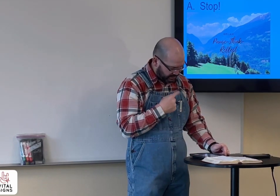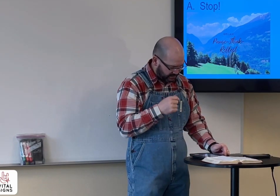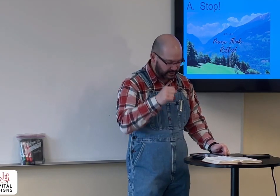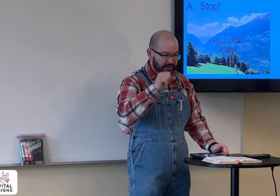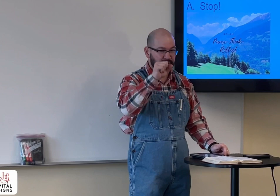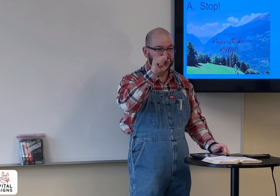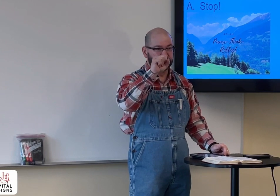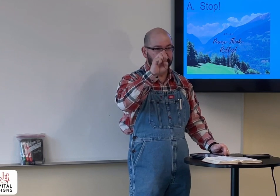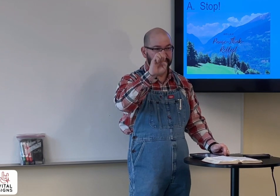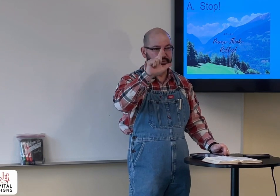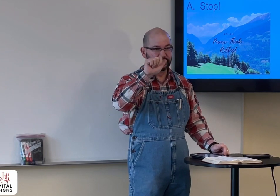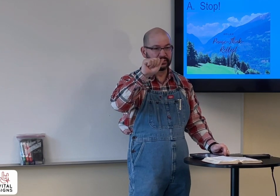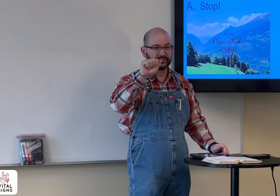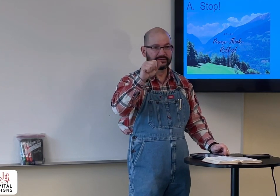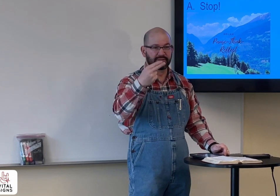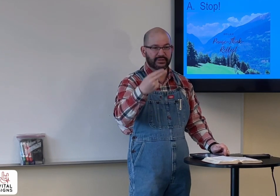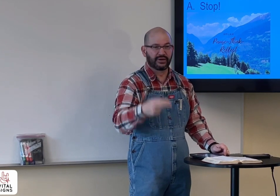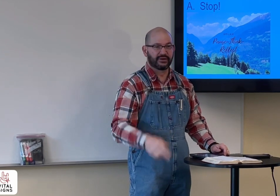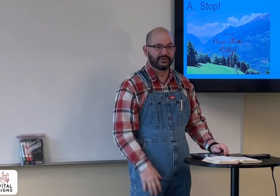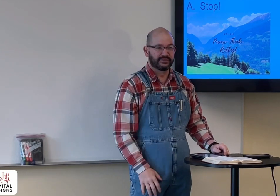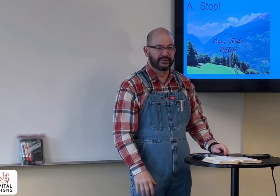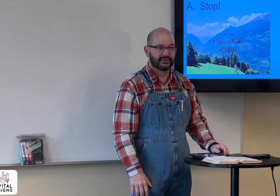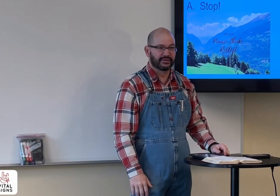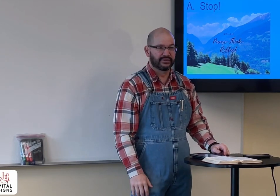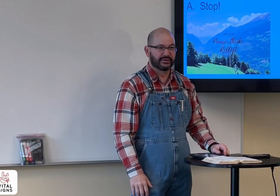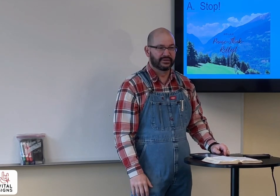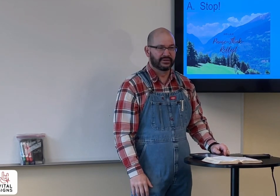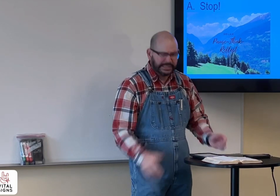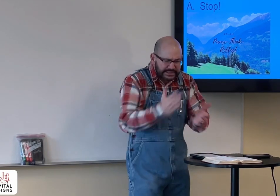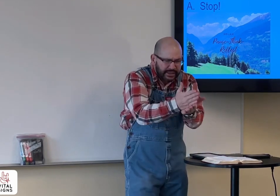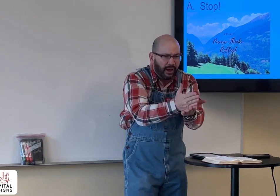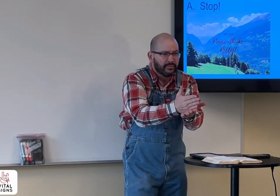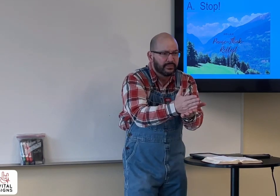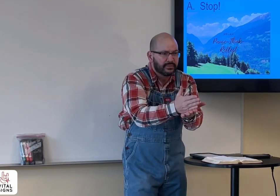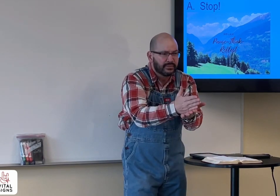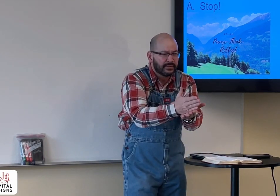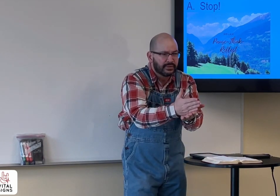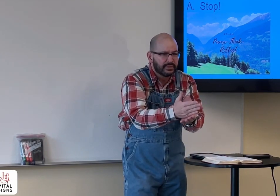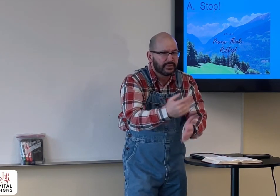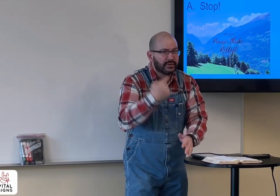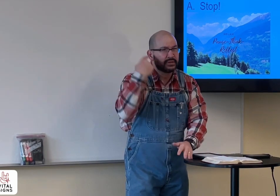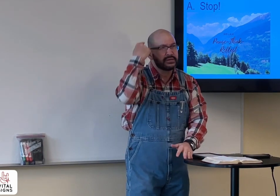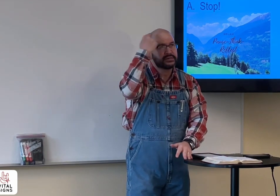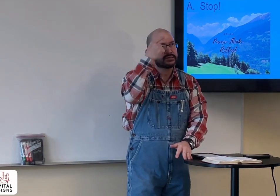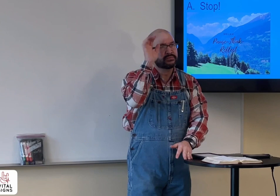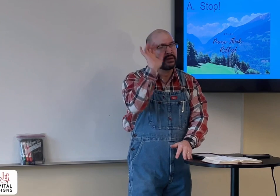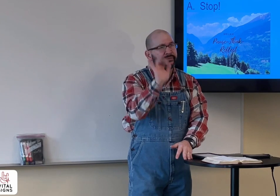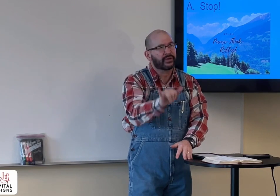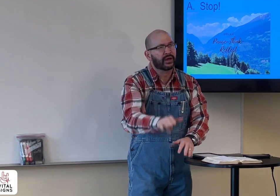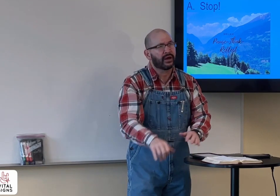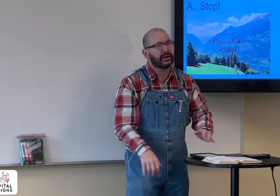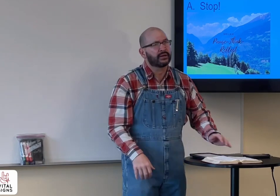And then it says, Selah. And he says, stop. Think about all these